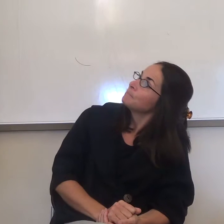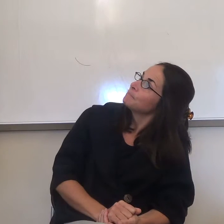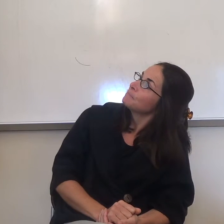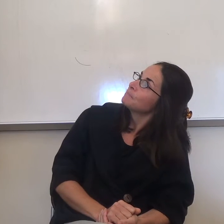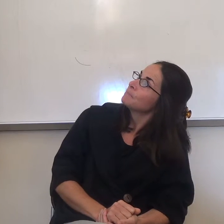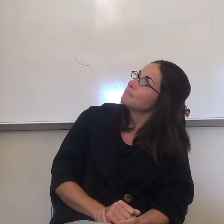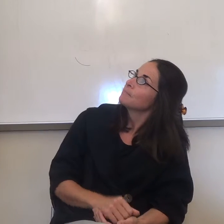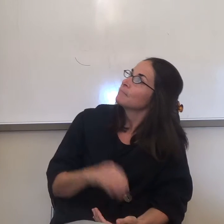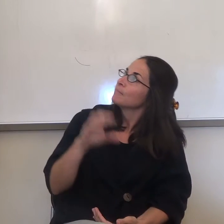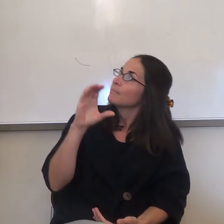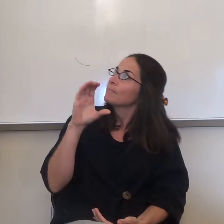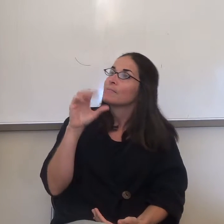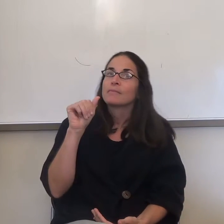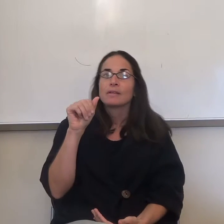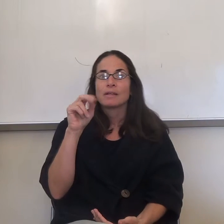cannibalism, and